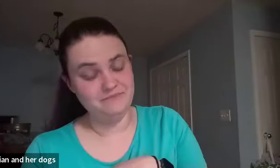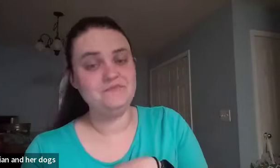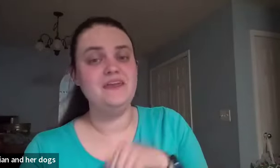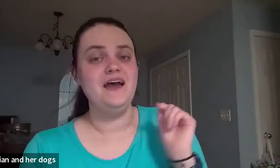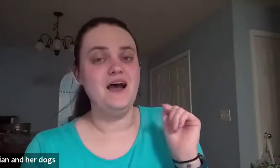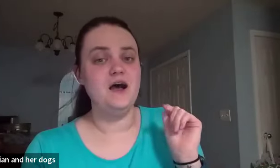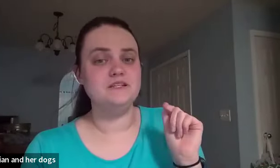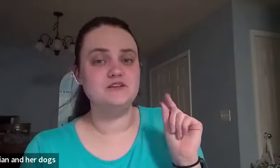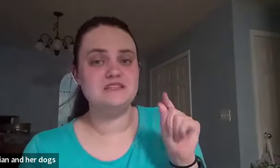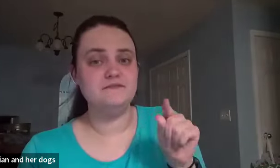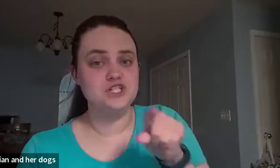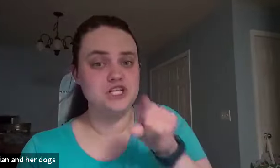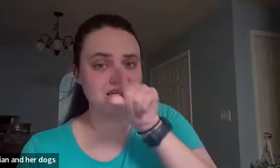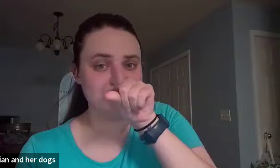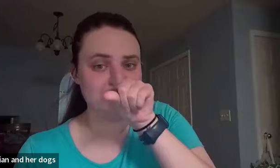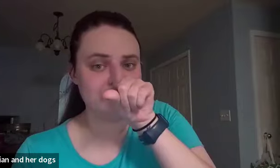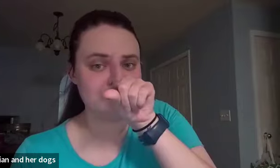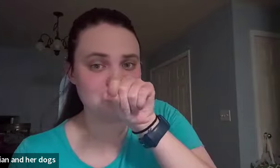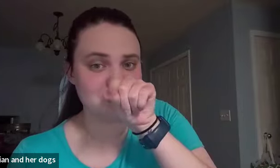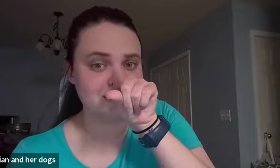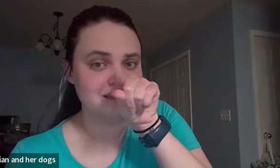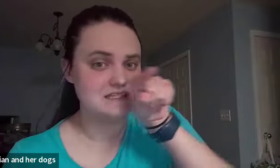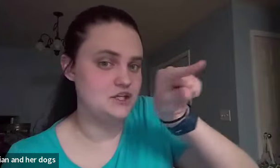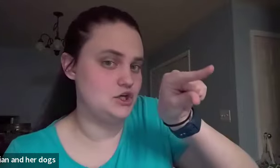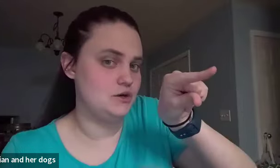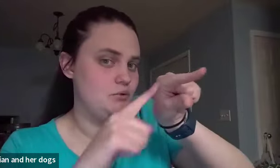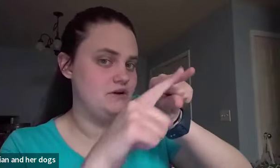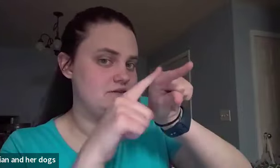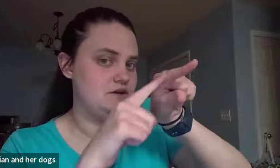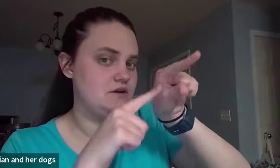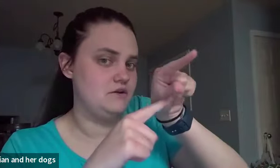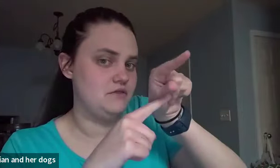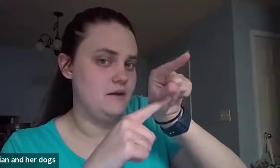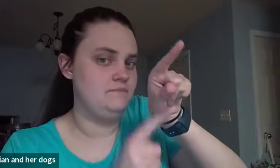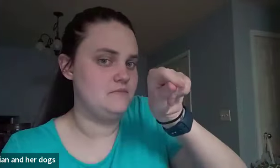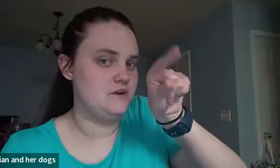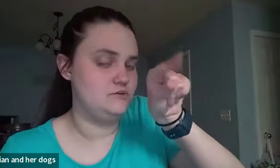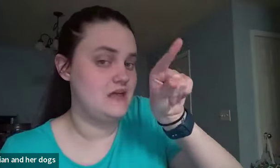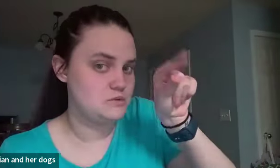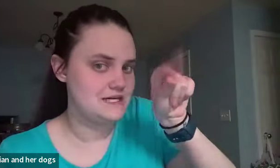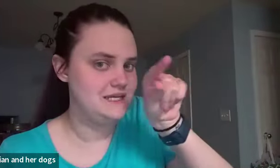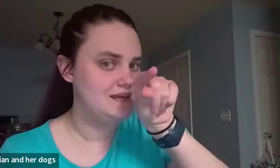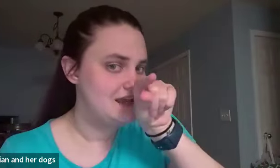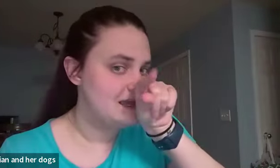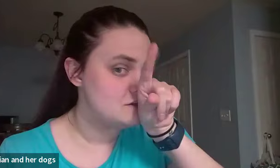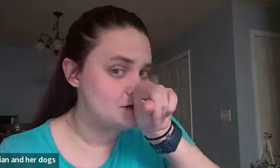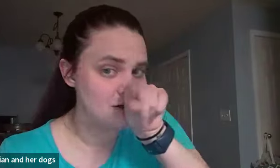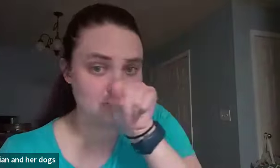chicken. And so the sign for chicken is chicken. It's like your pointer finger and your thumb are doing that 20 and it's on your